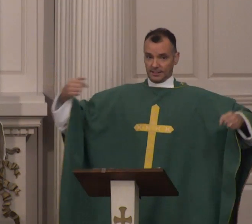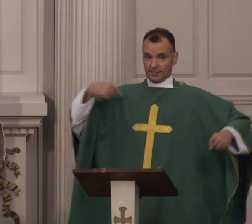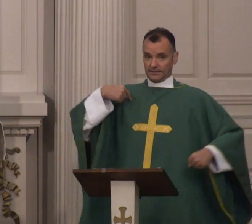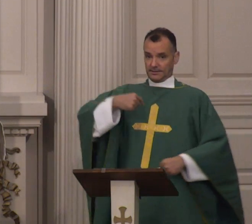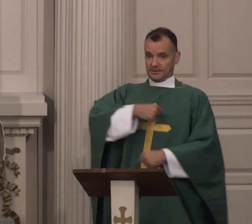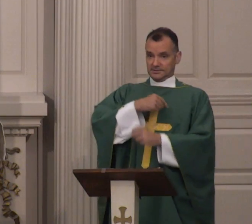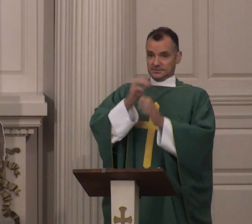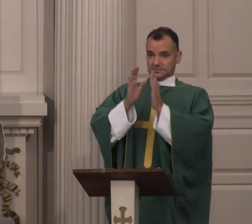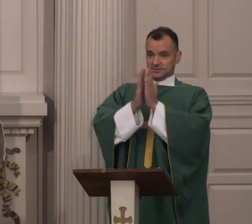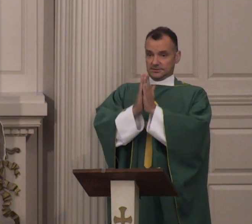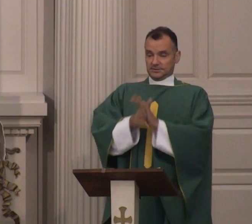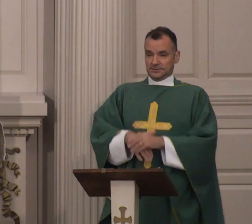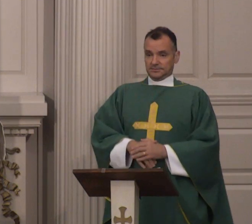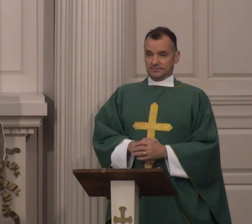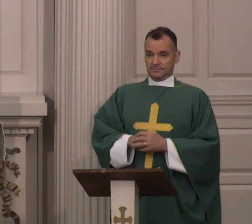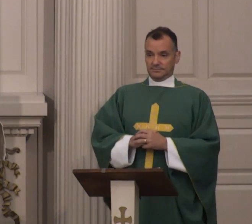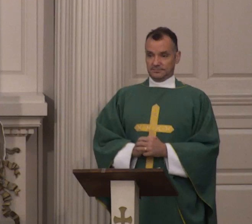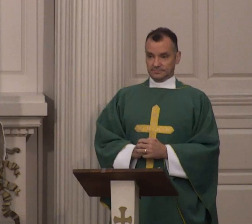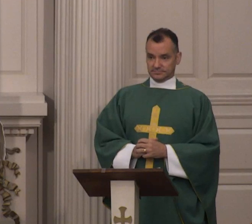Let us pray.